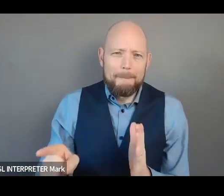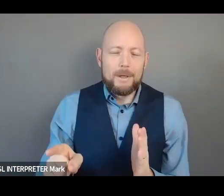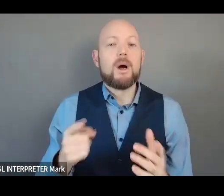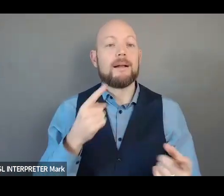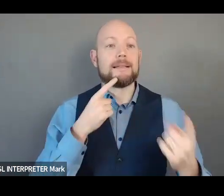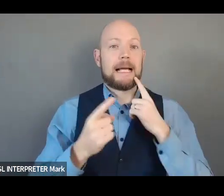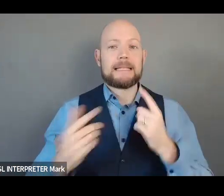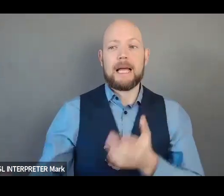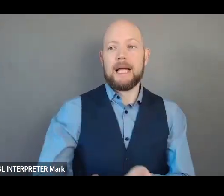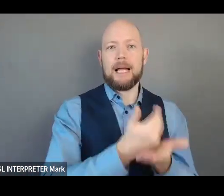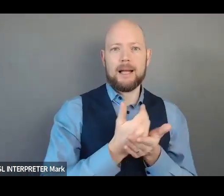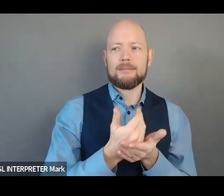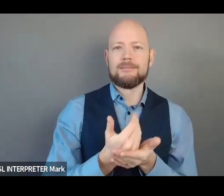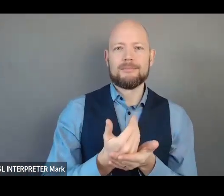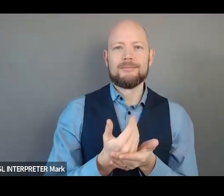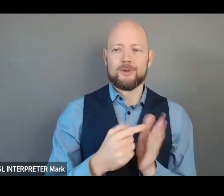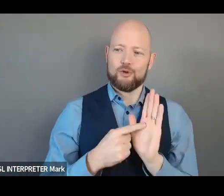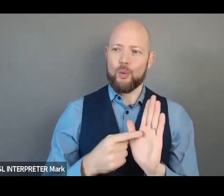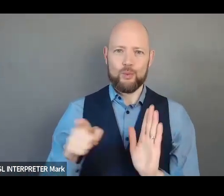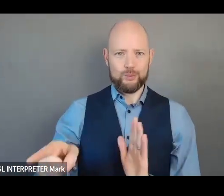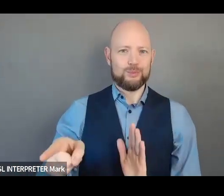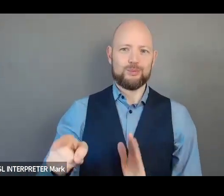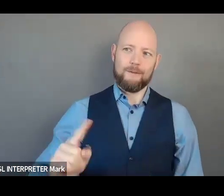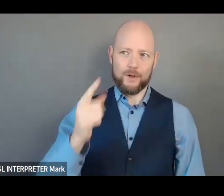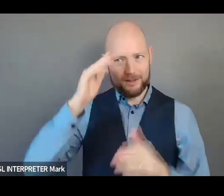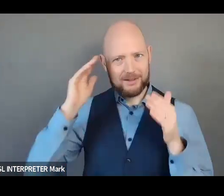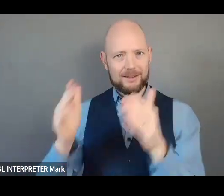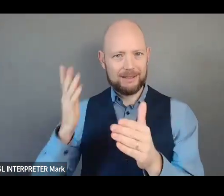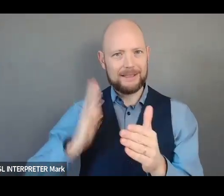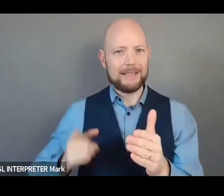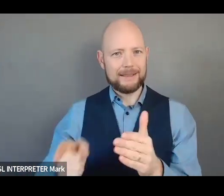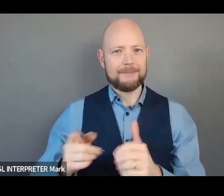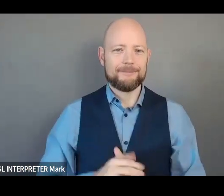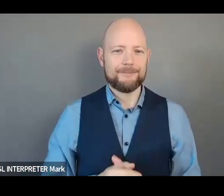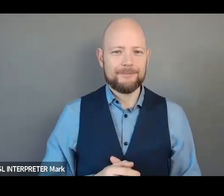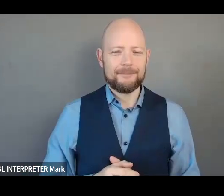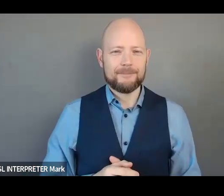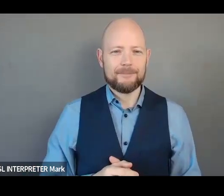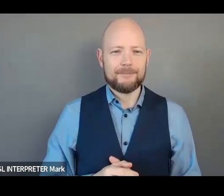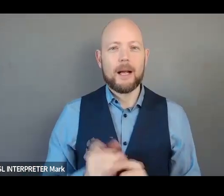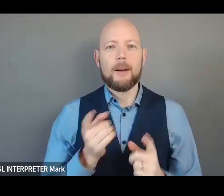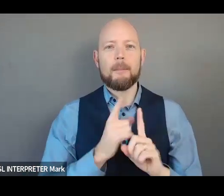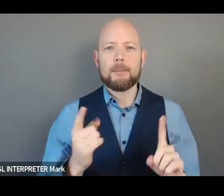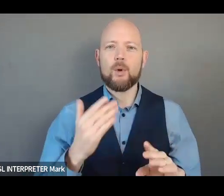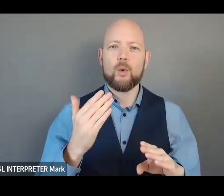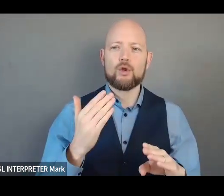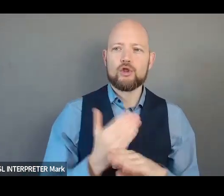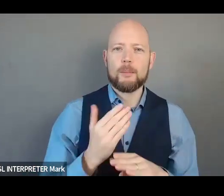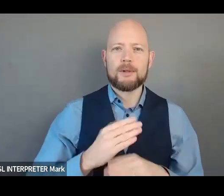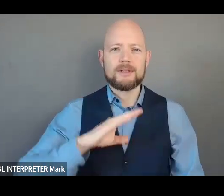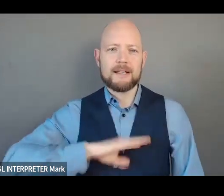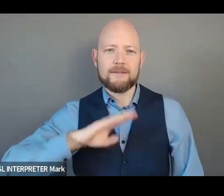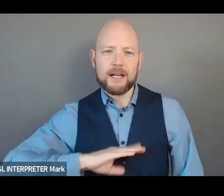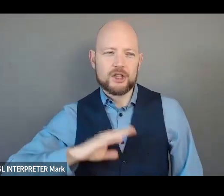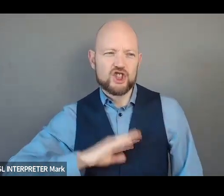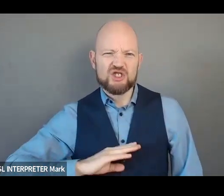have that relates to different groups that we're interested in that probably reveals more. You know, general job satisfaction was not great, but certainly